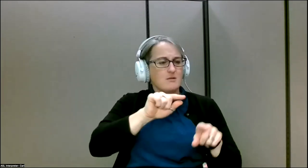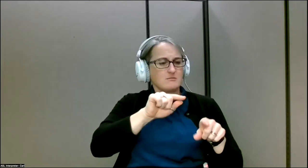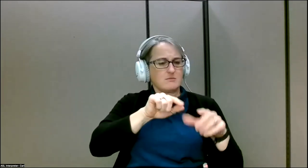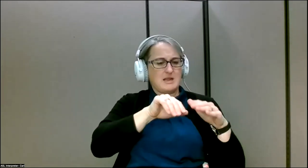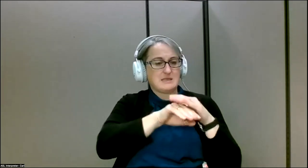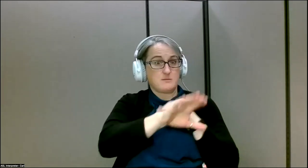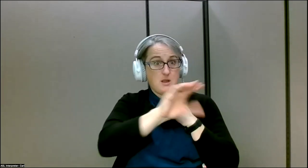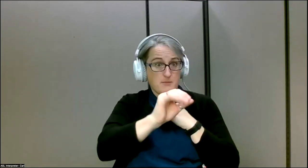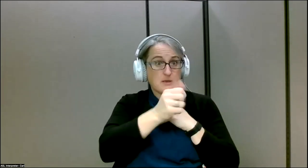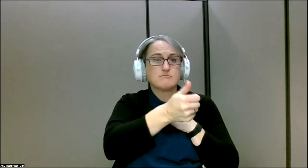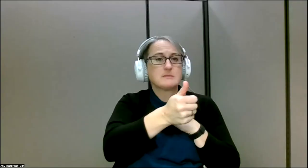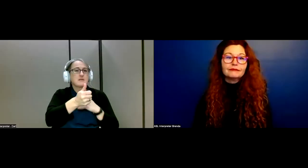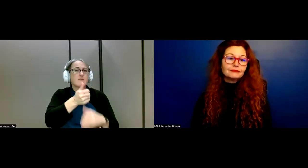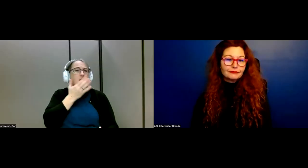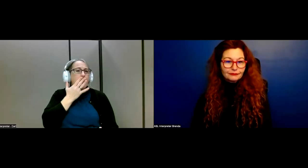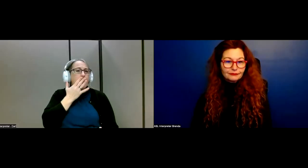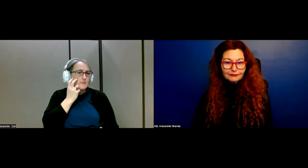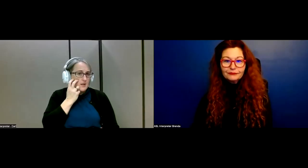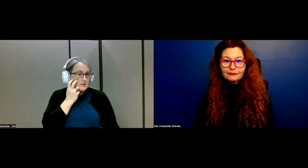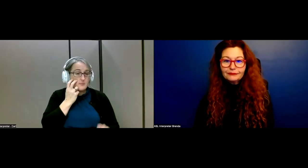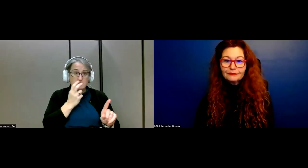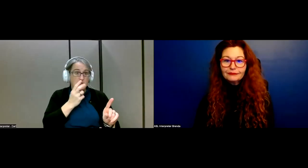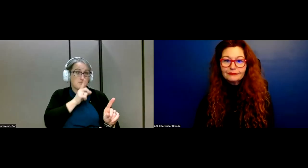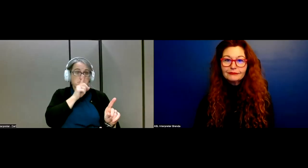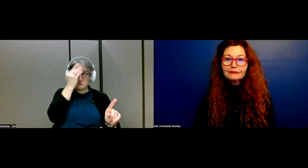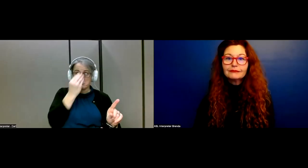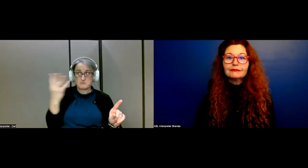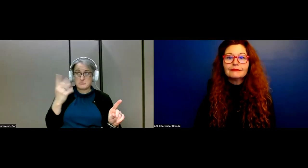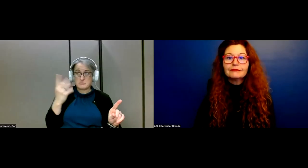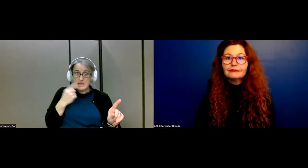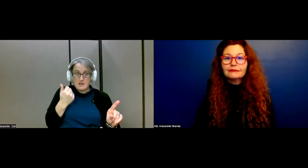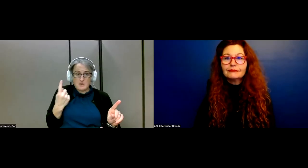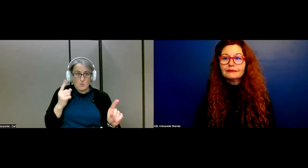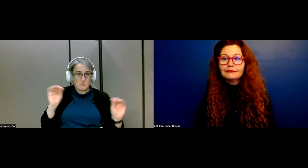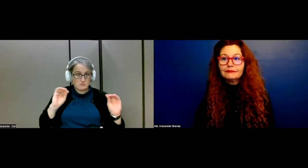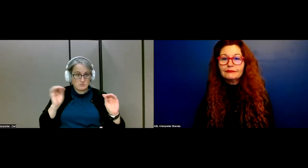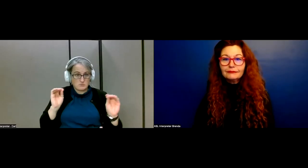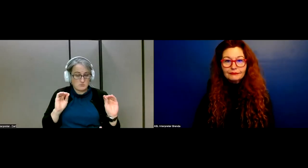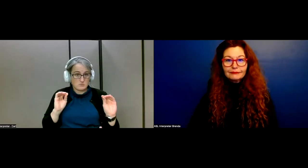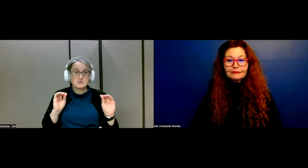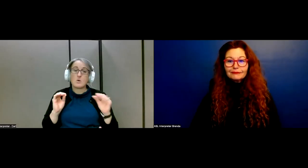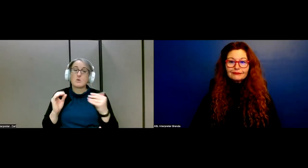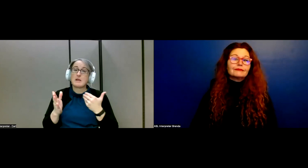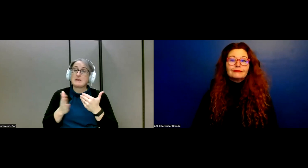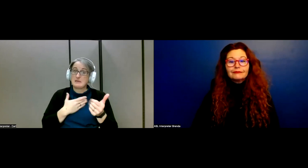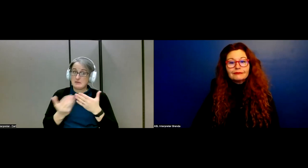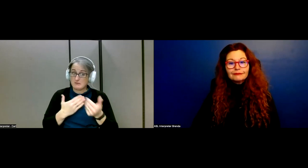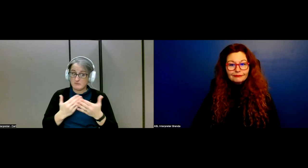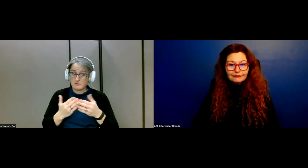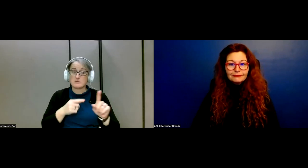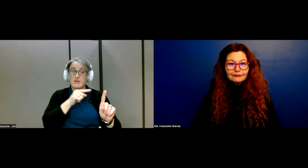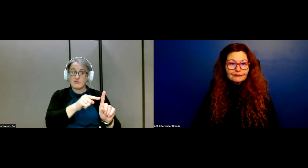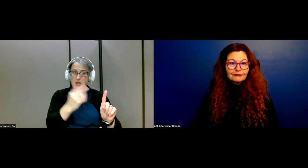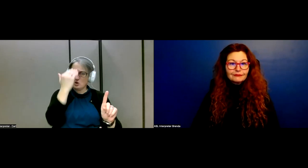was colorblind and did not disclose to anybody. And even though this person knew that they would not